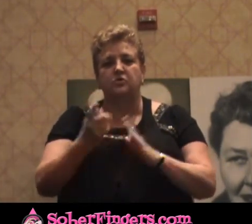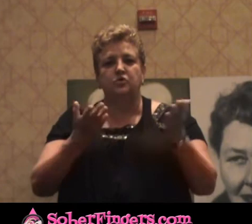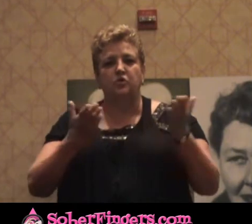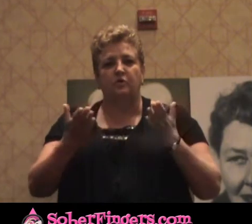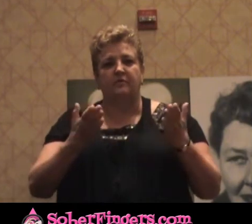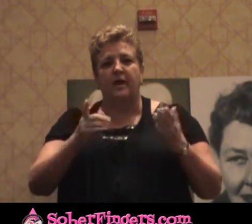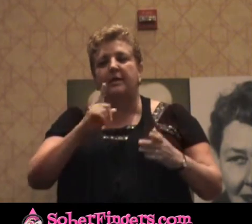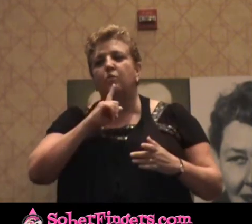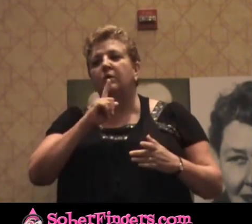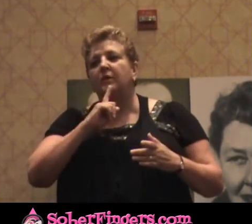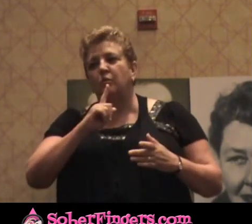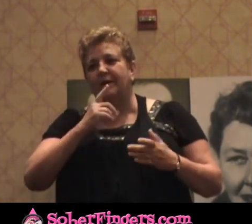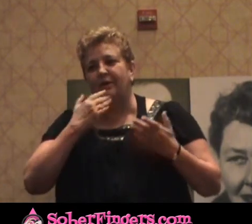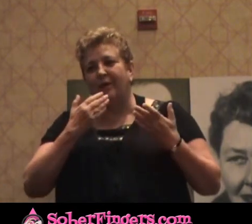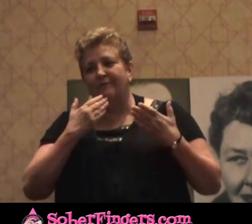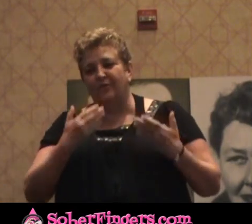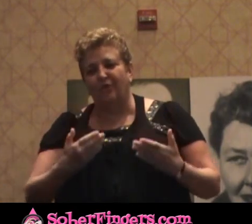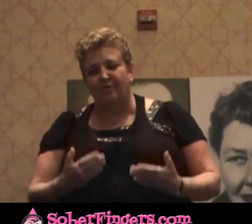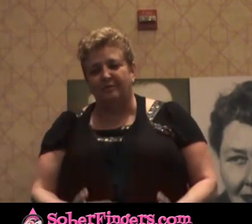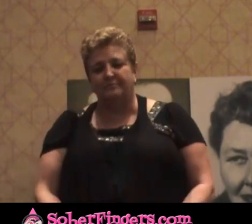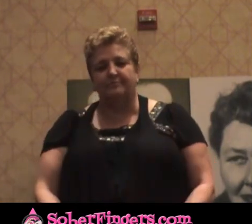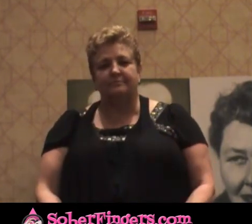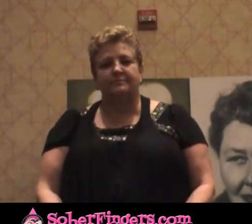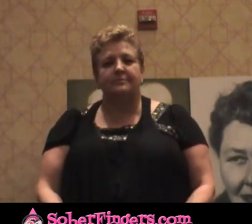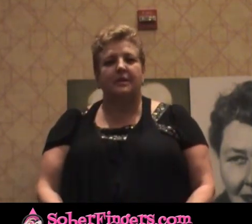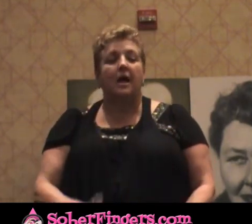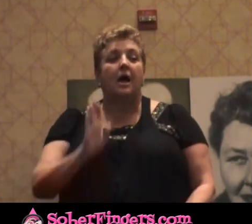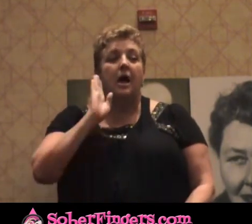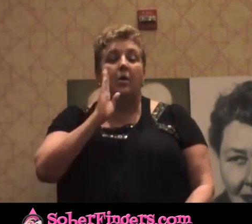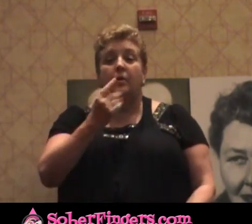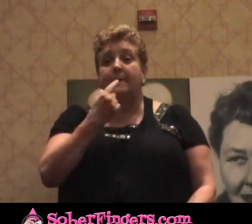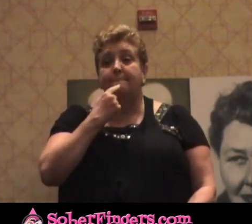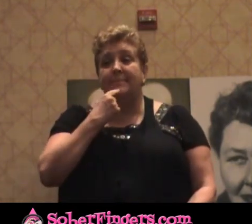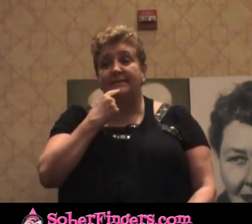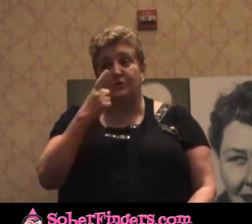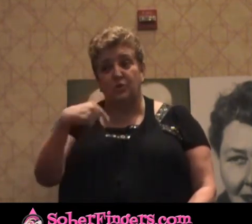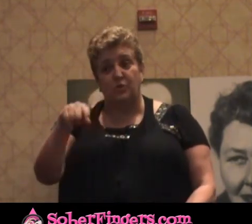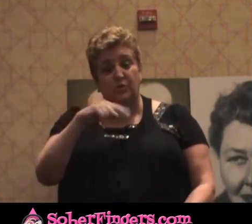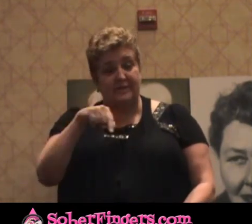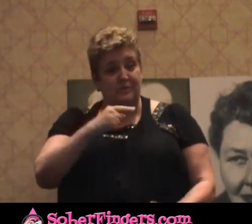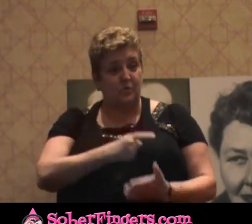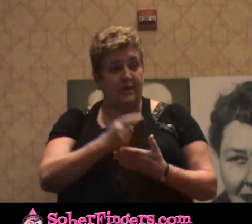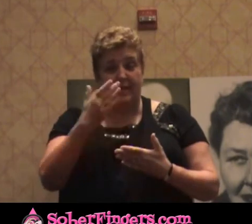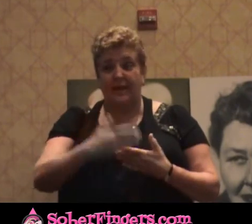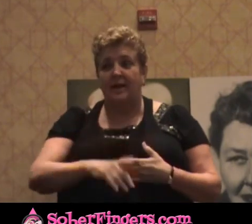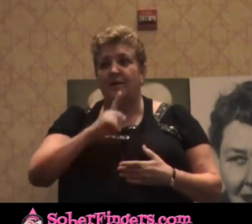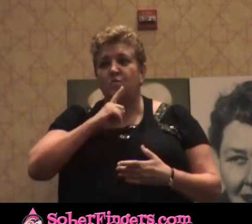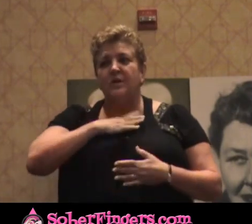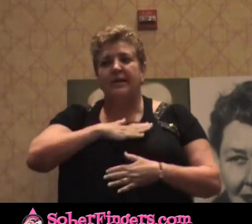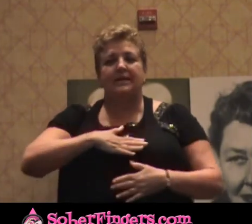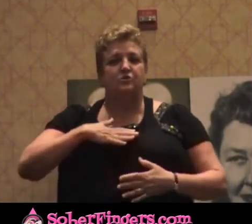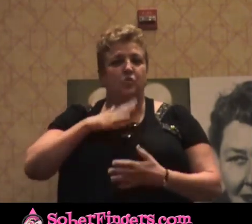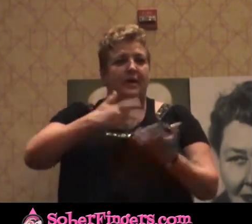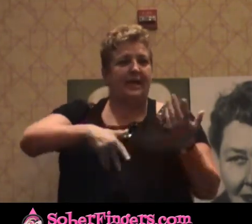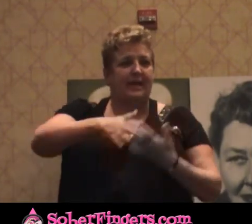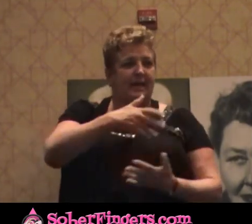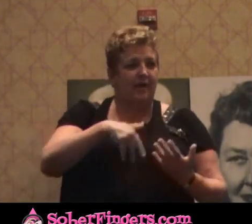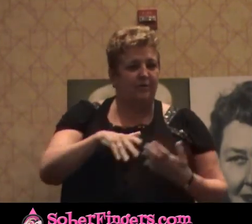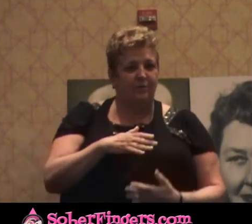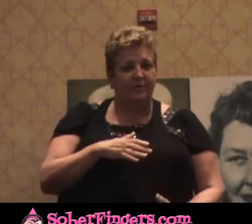grateful. I'm going to miss you for the rest of the weekend. I really enjoy hanging out. I'm really looking forward to Sandy and so many of the